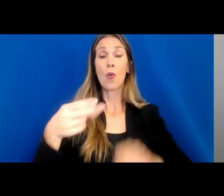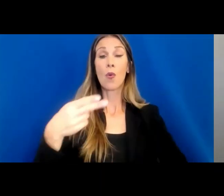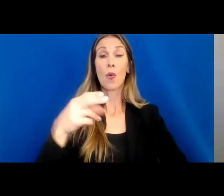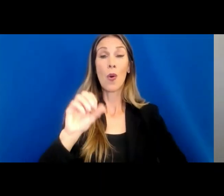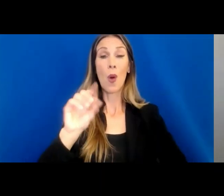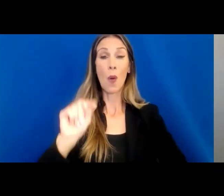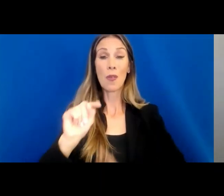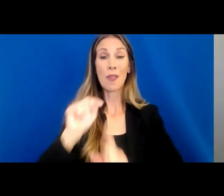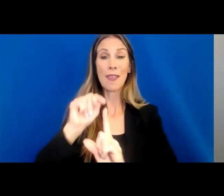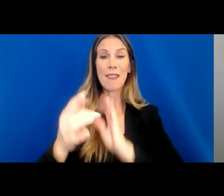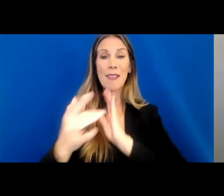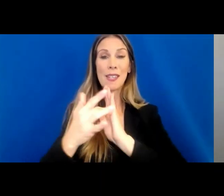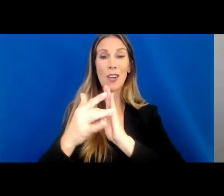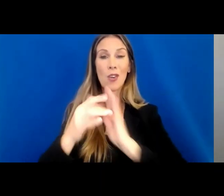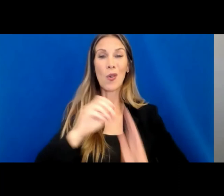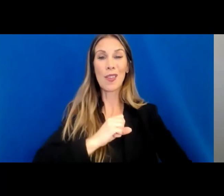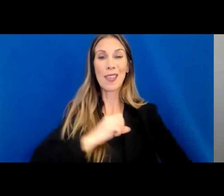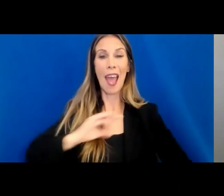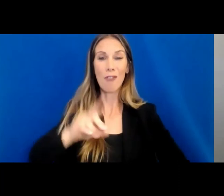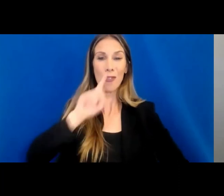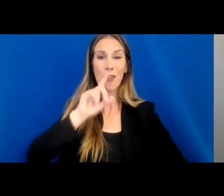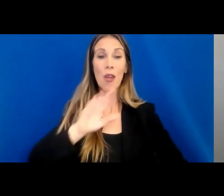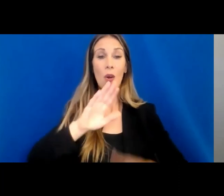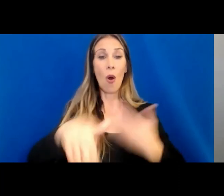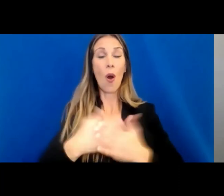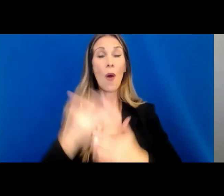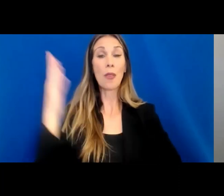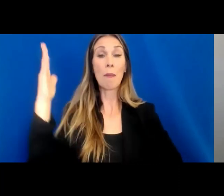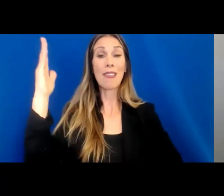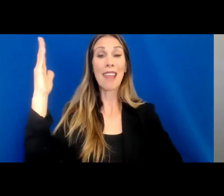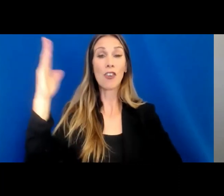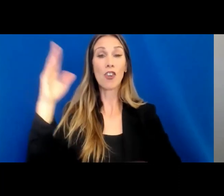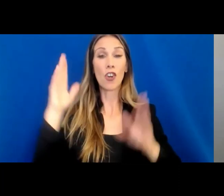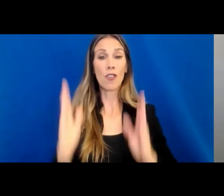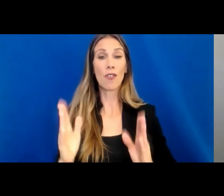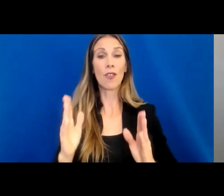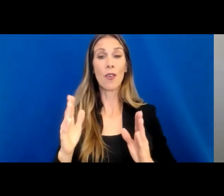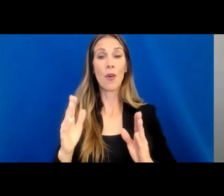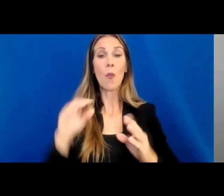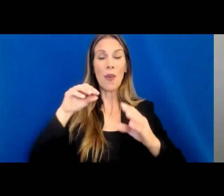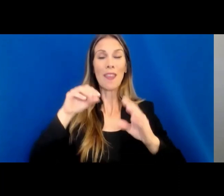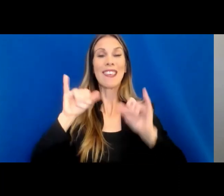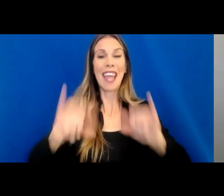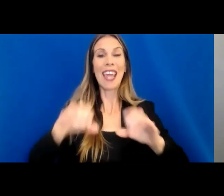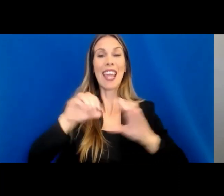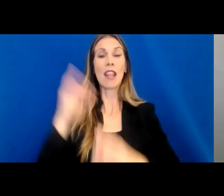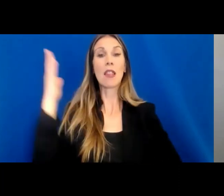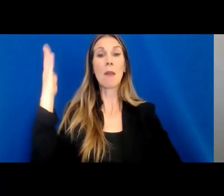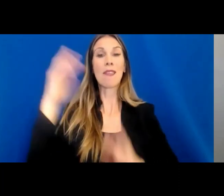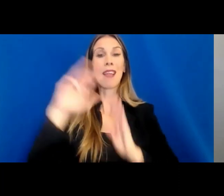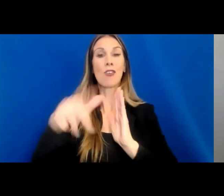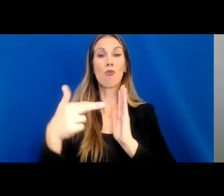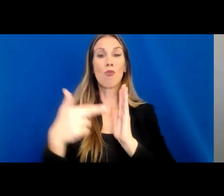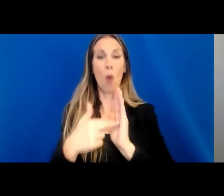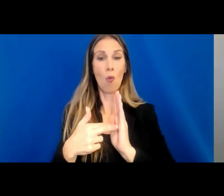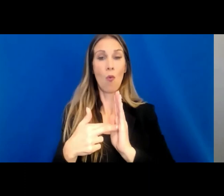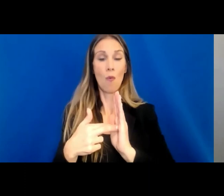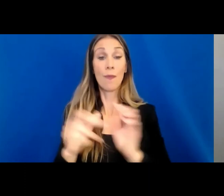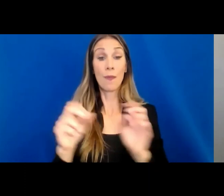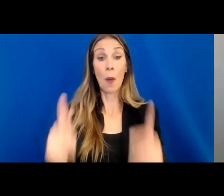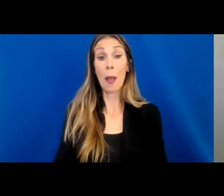to assist you. All of the presenters will be in that presenter role that Rachel showed.